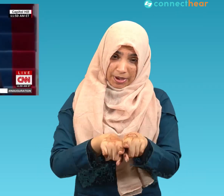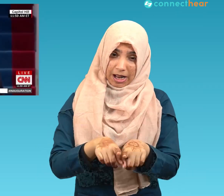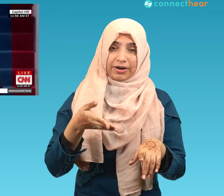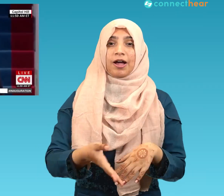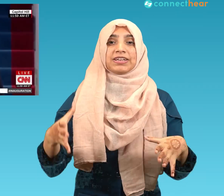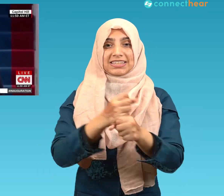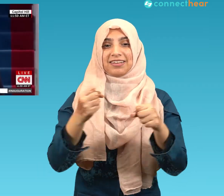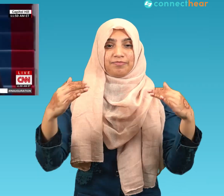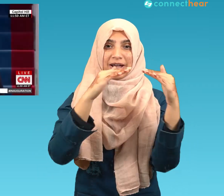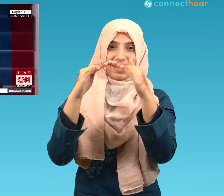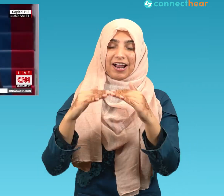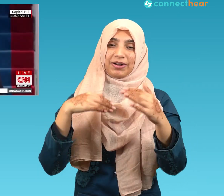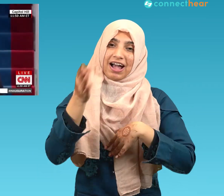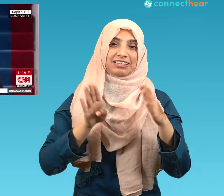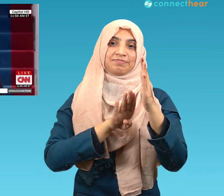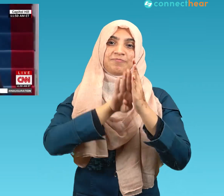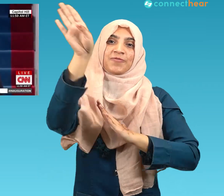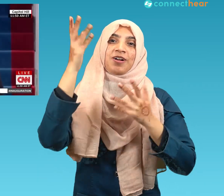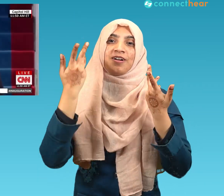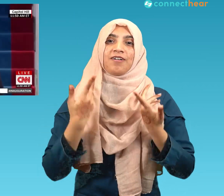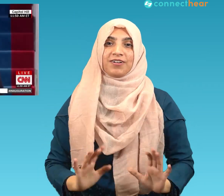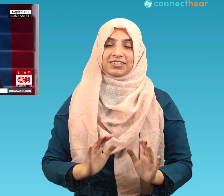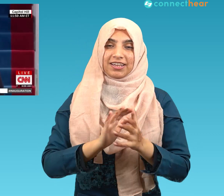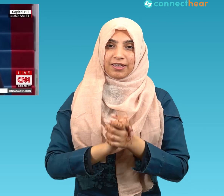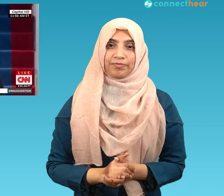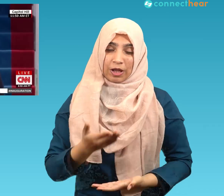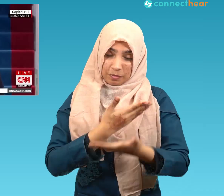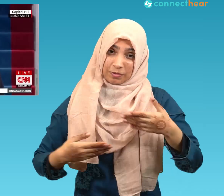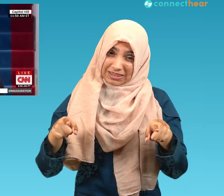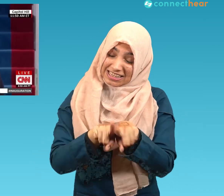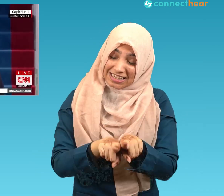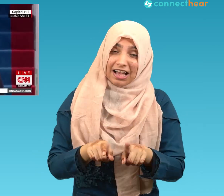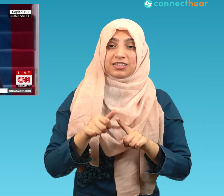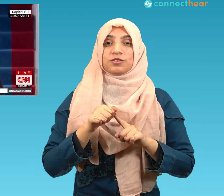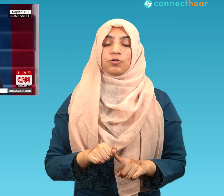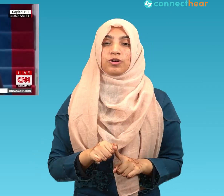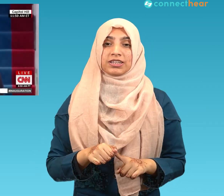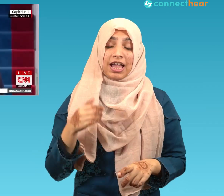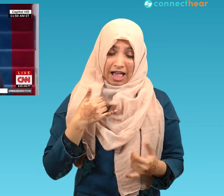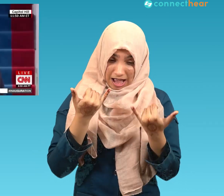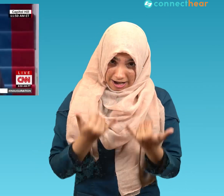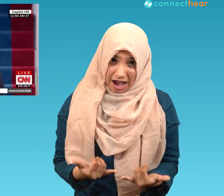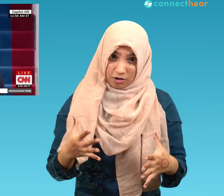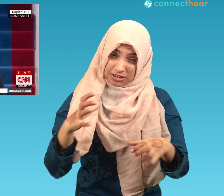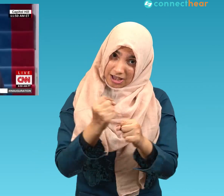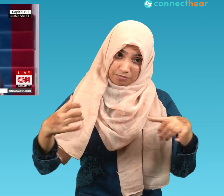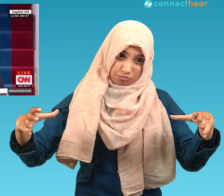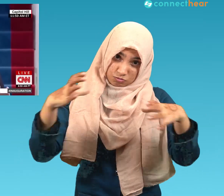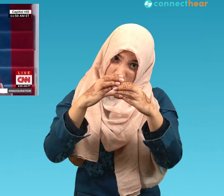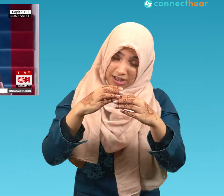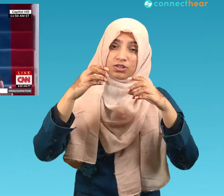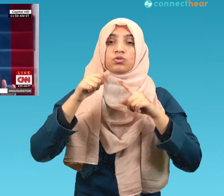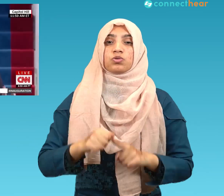have come together to carry all of us forward. And we can do that now.